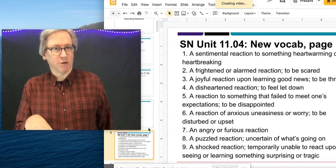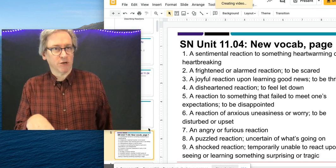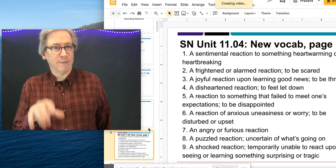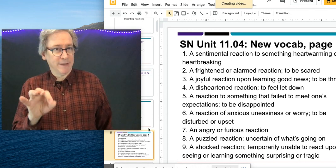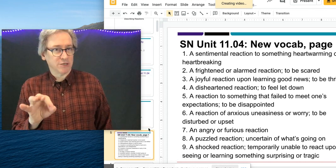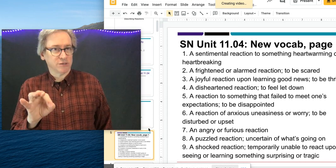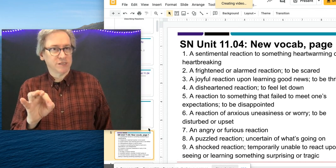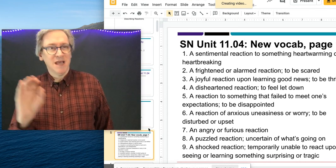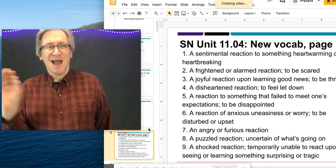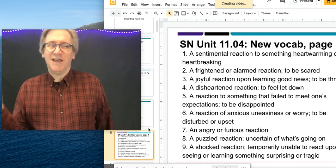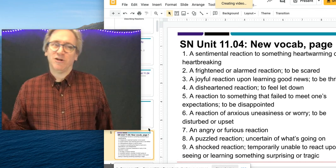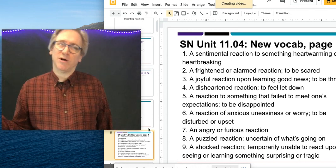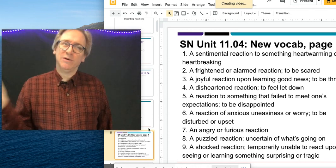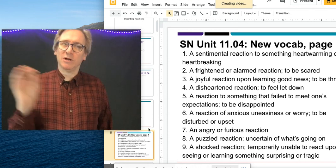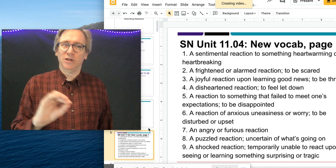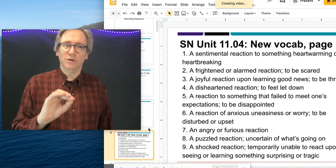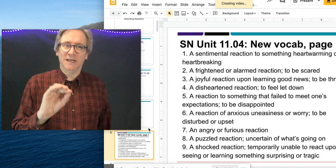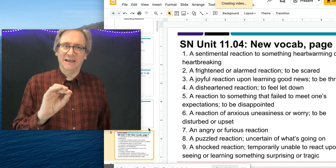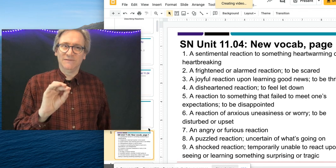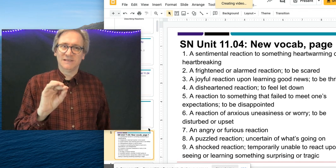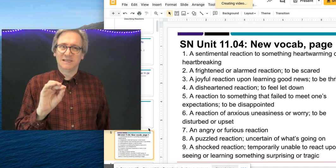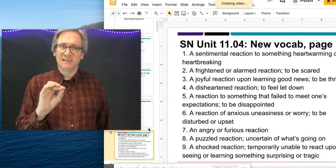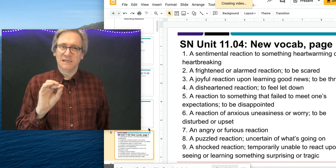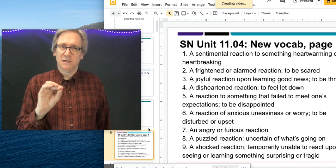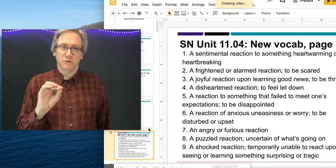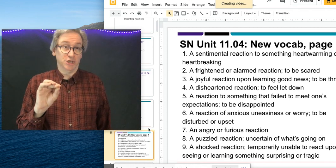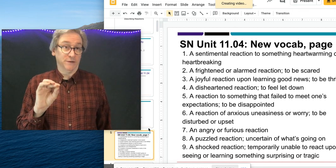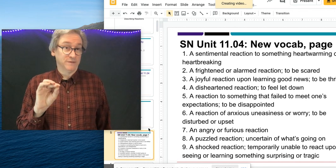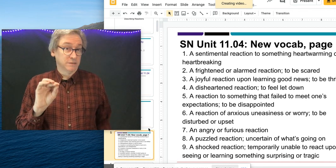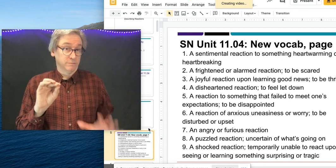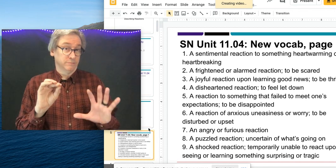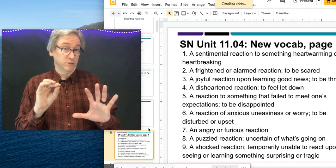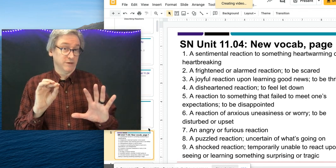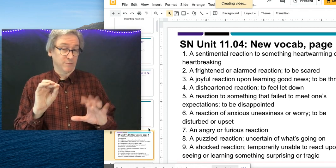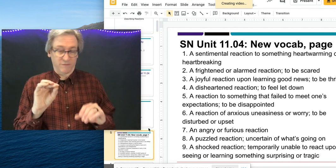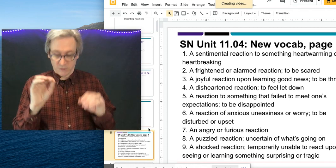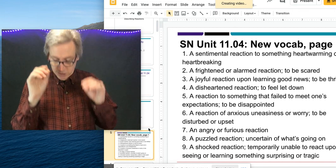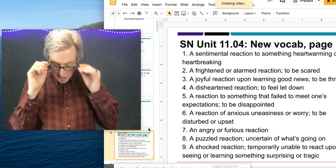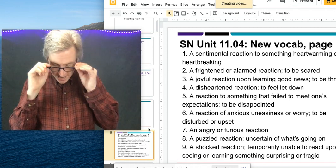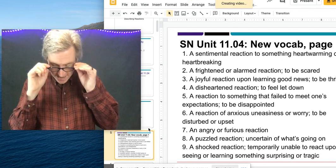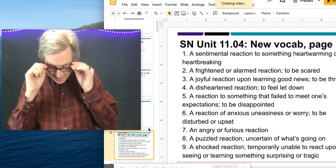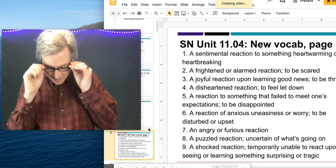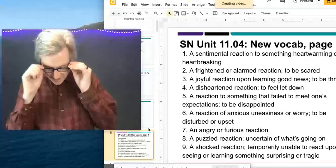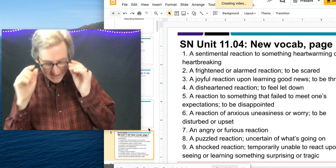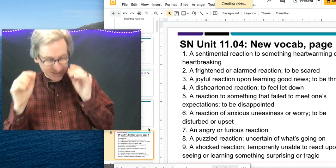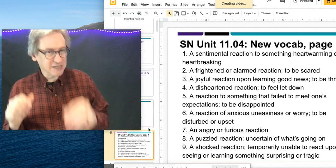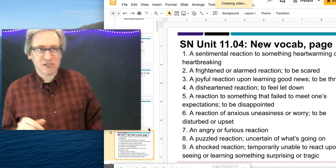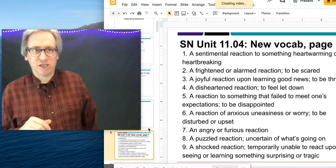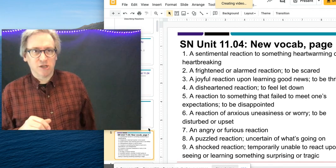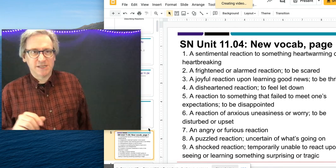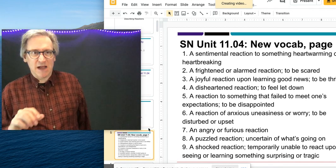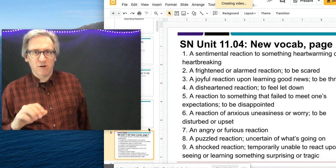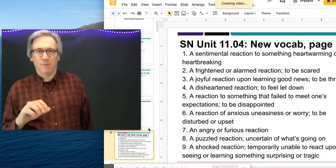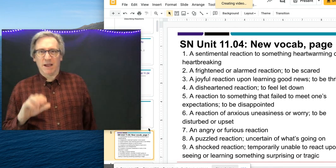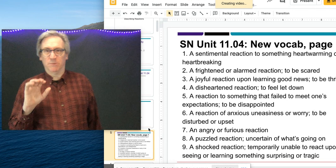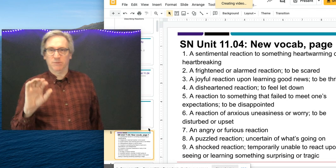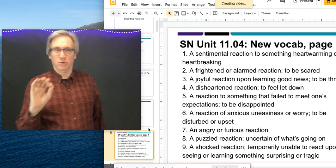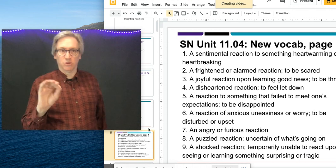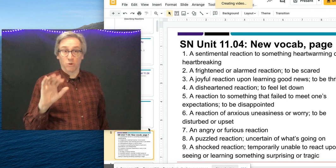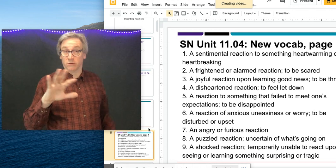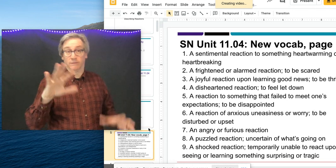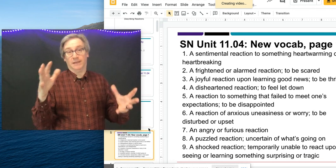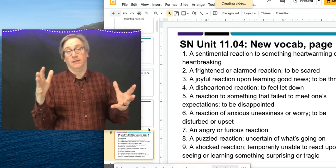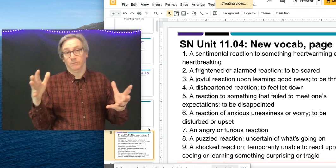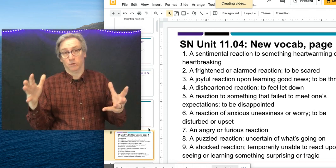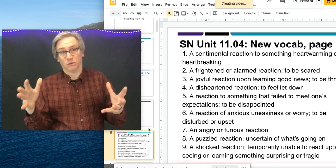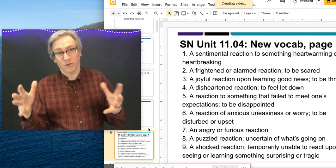in here are going to be pictures. I tried to include GIFs, whichever your preference, and it just slows down my computer,